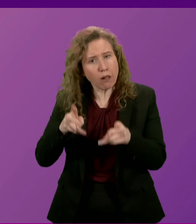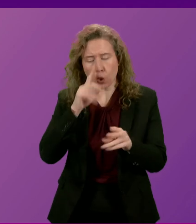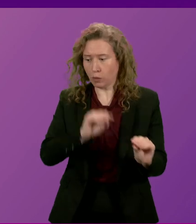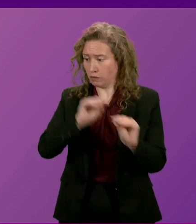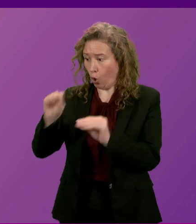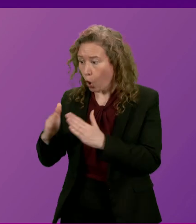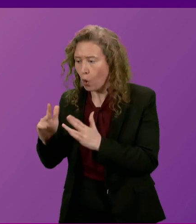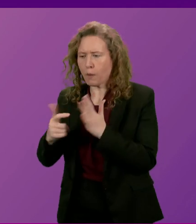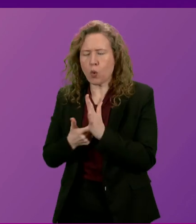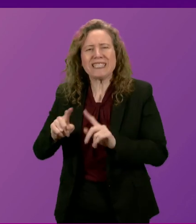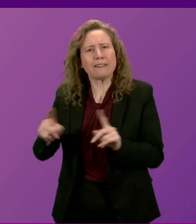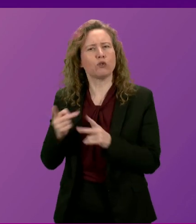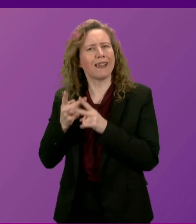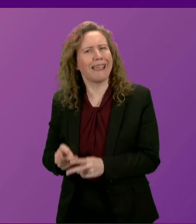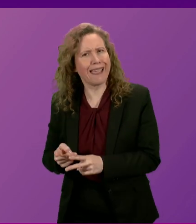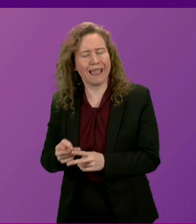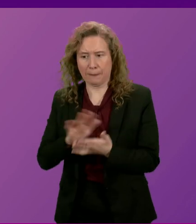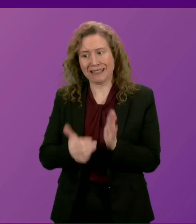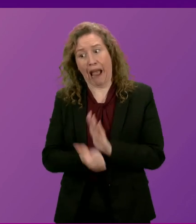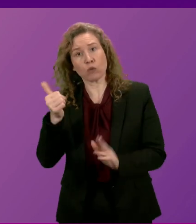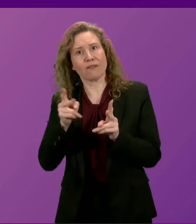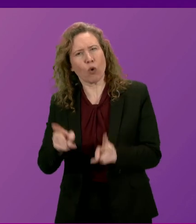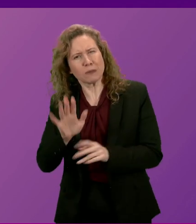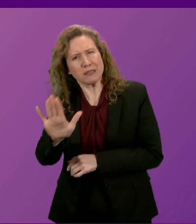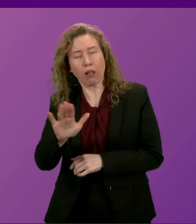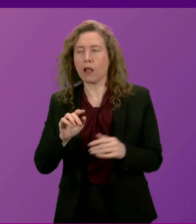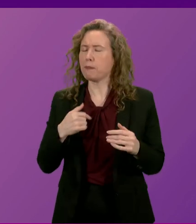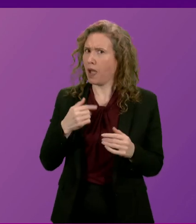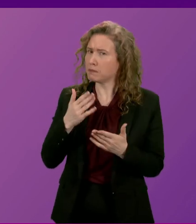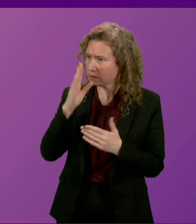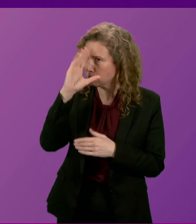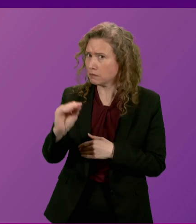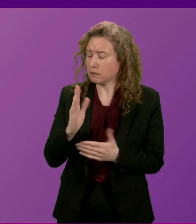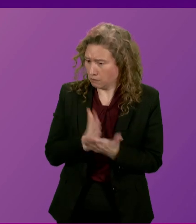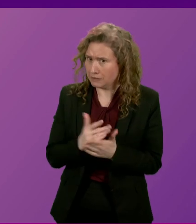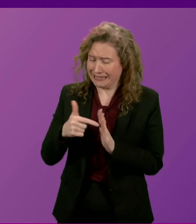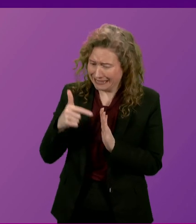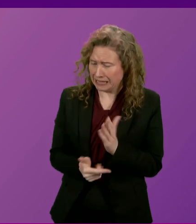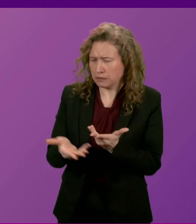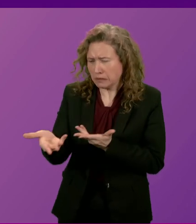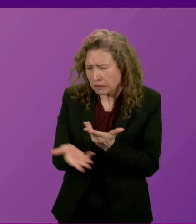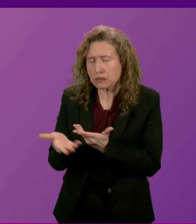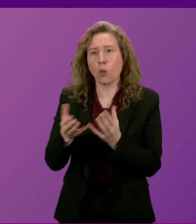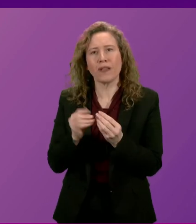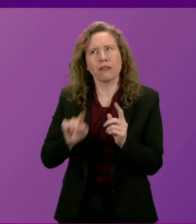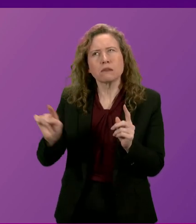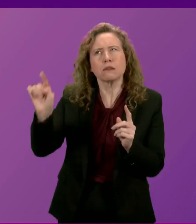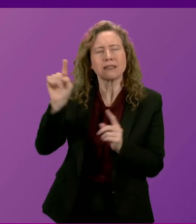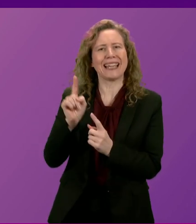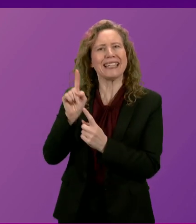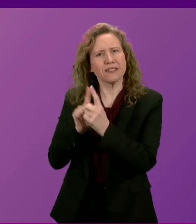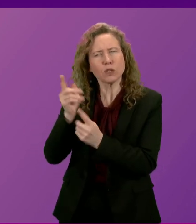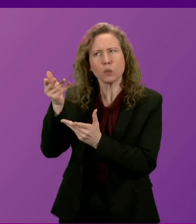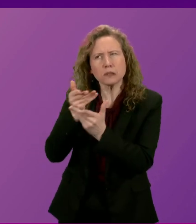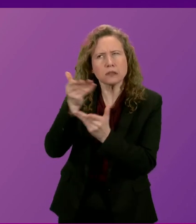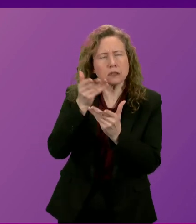too high. So I assure Mr. Sawa that there is deep and intense work going on with individual partnerships to reduce those levels,